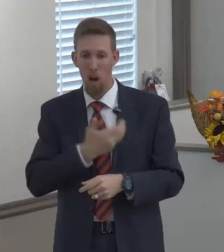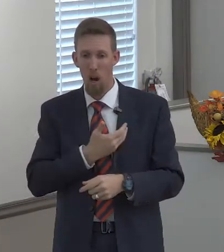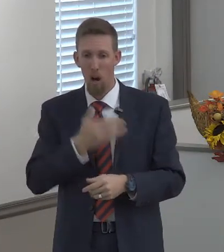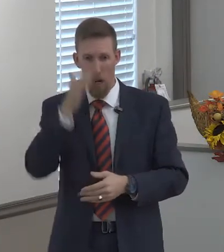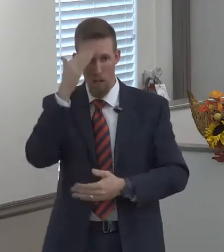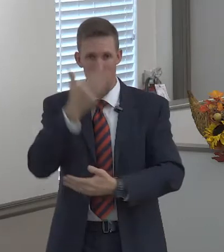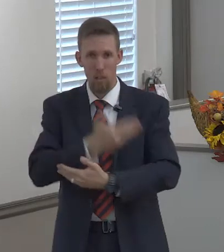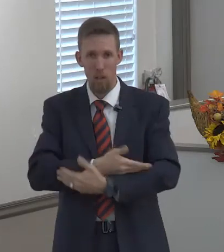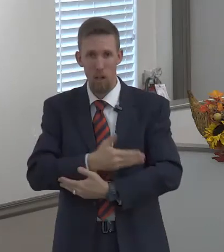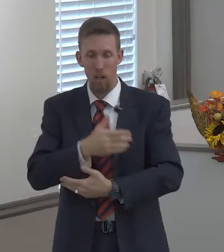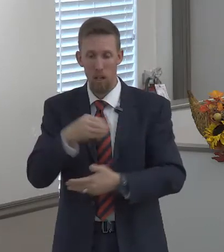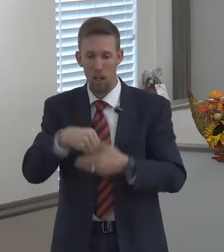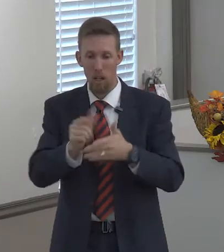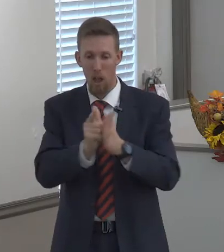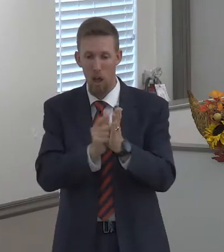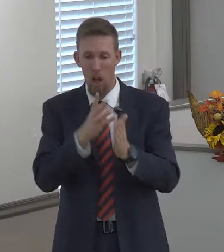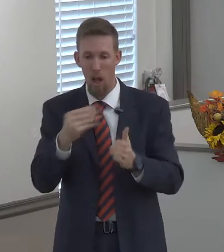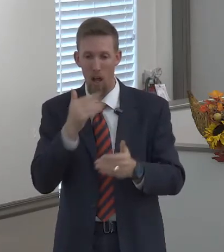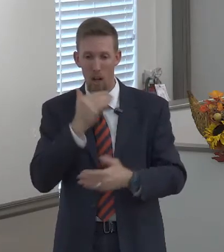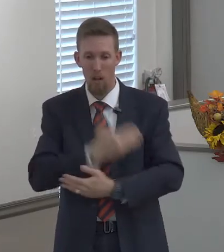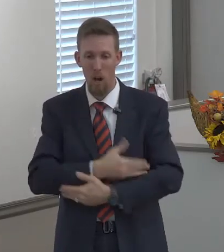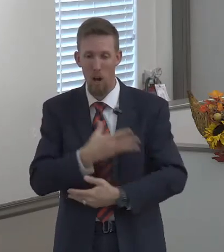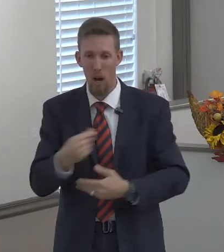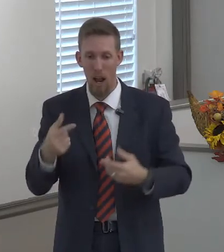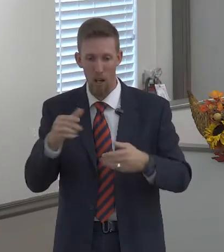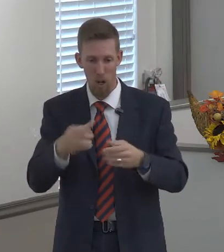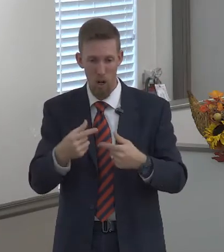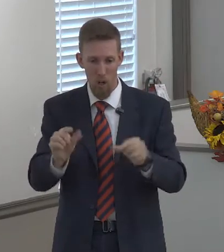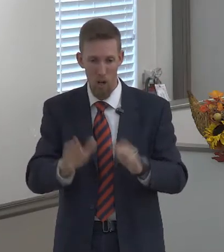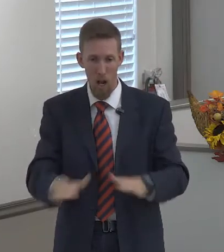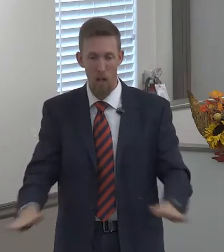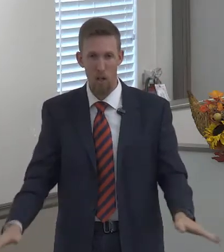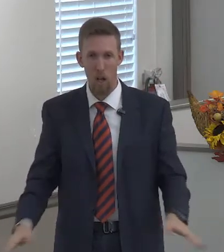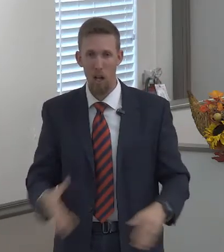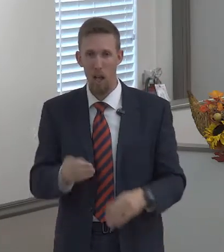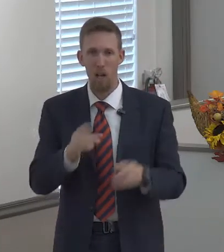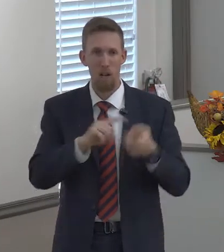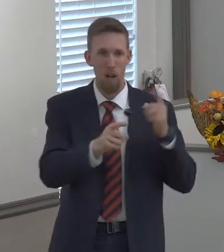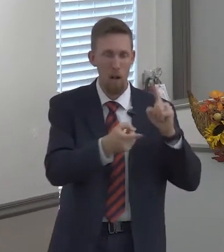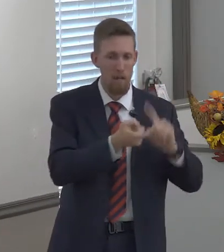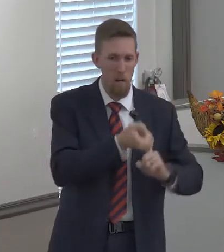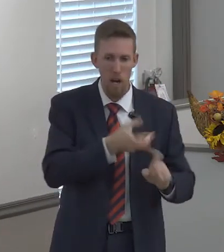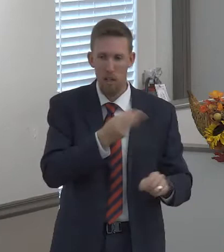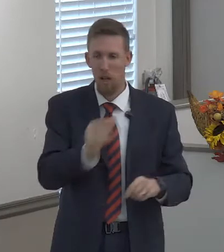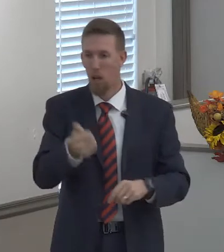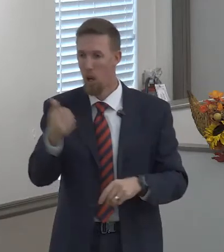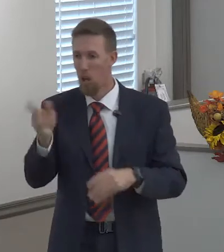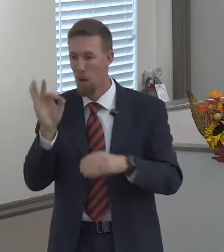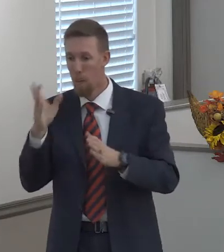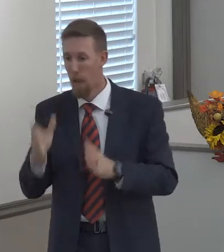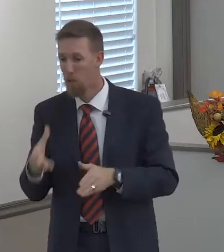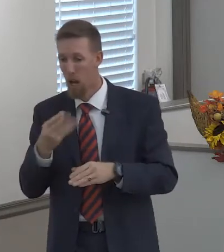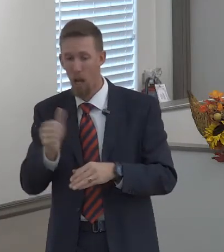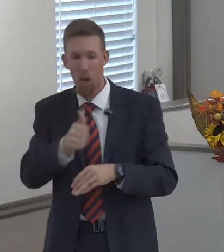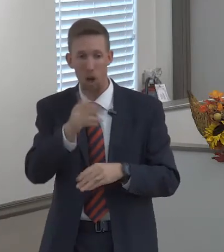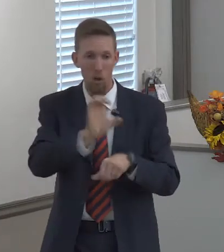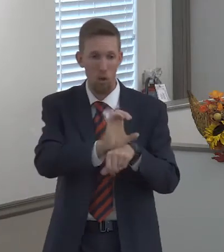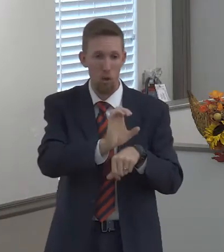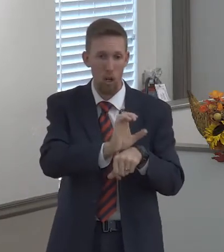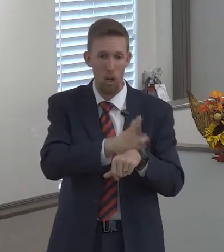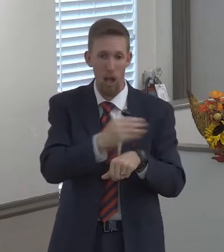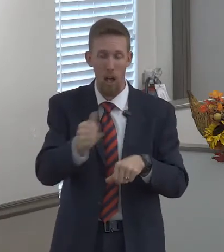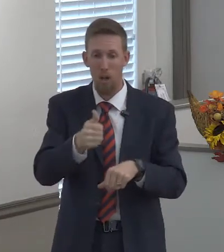Betty and I have routinely prayed by name through our entire family, and many, many others,